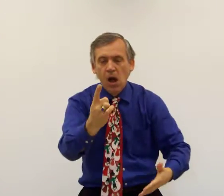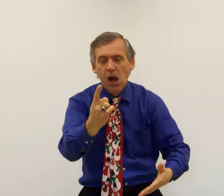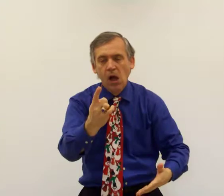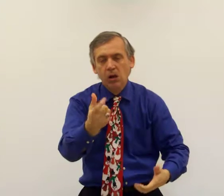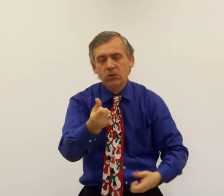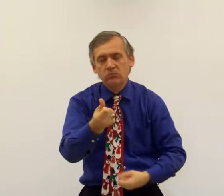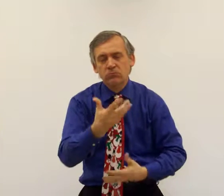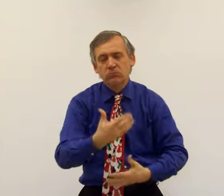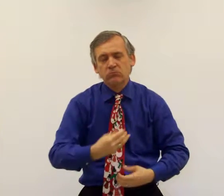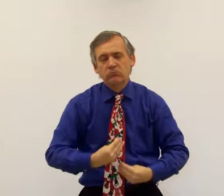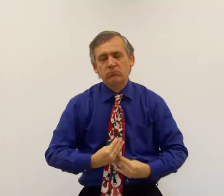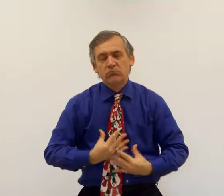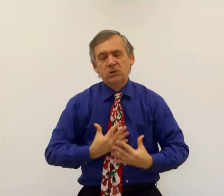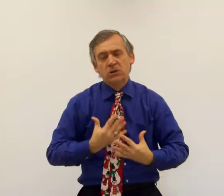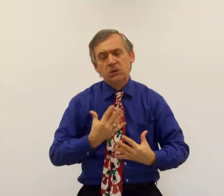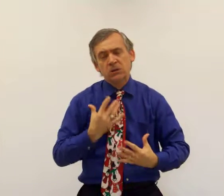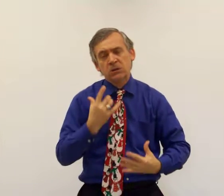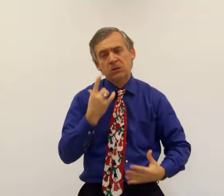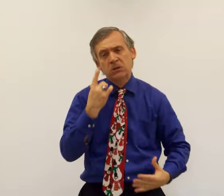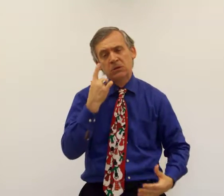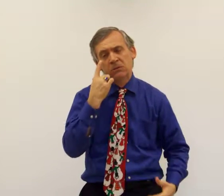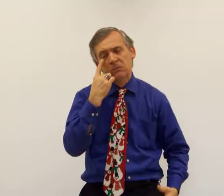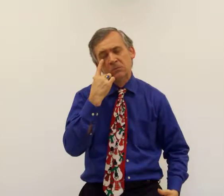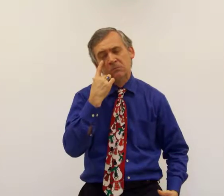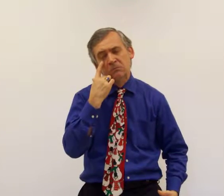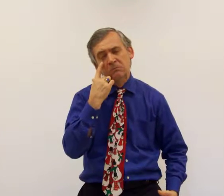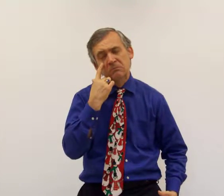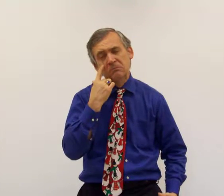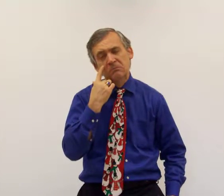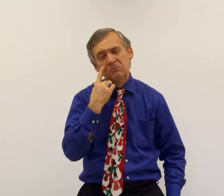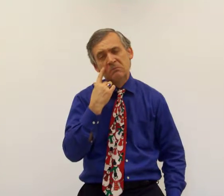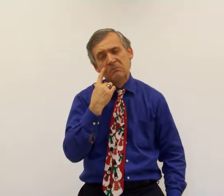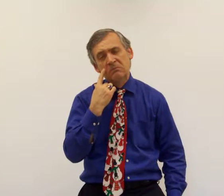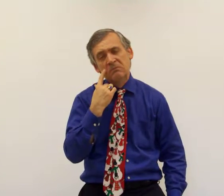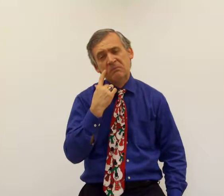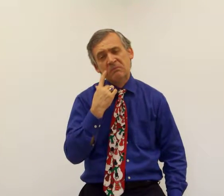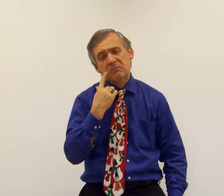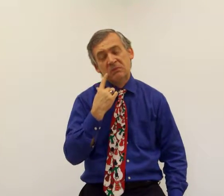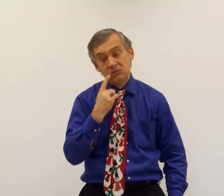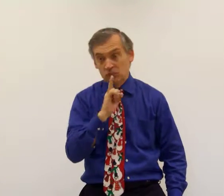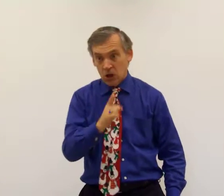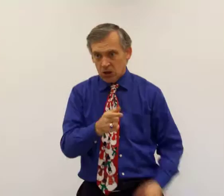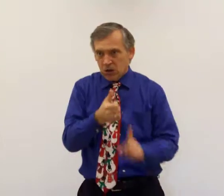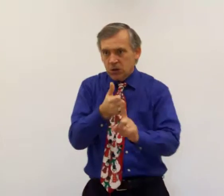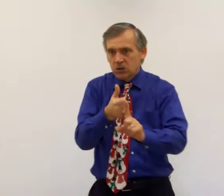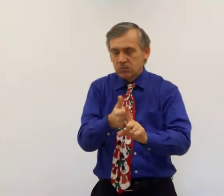Even his hard heart, which knew all misery and cared